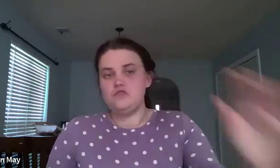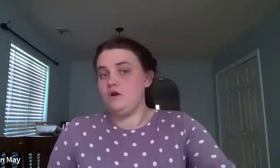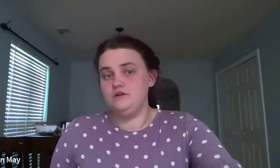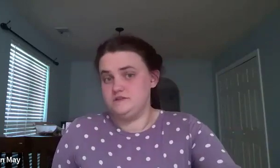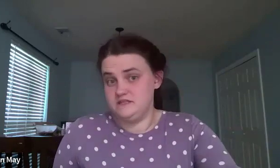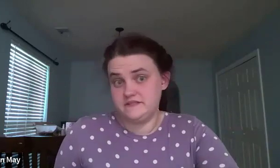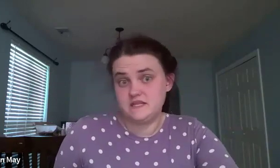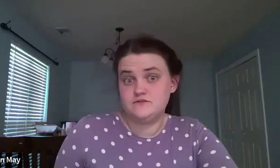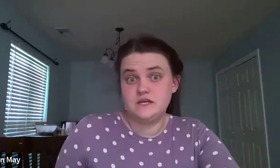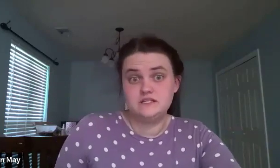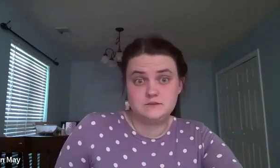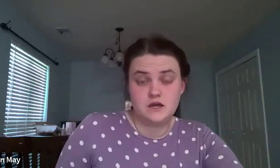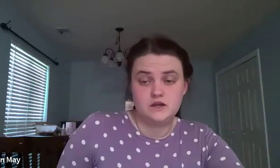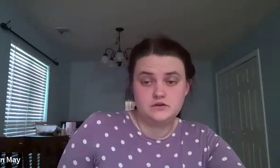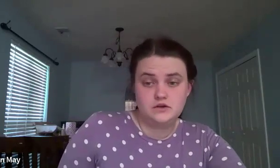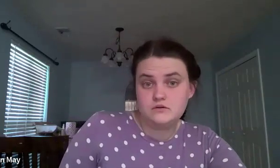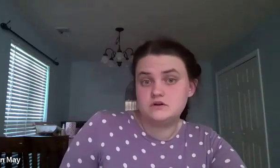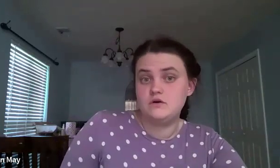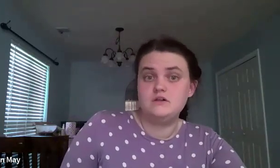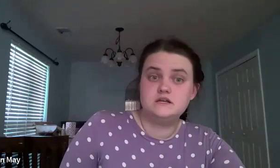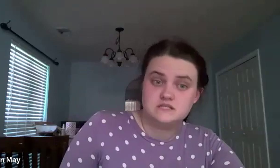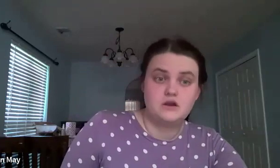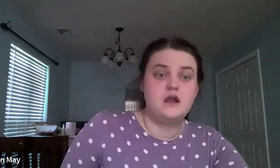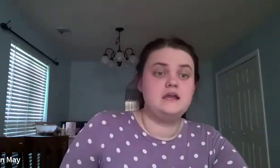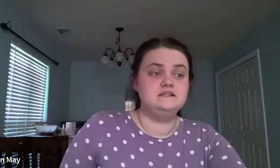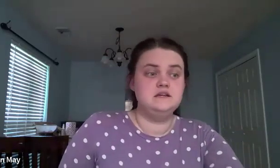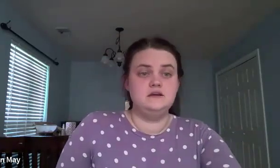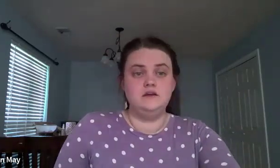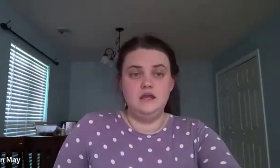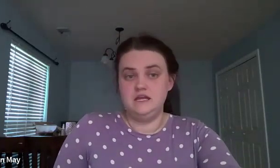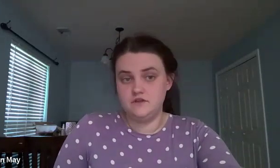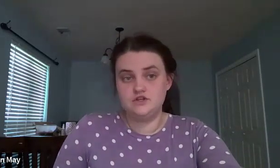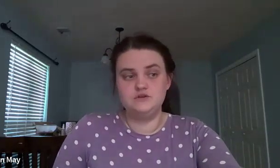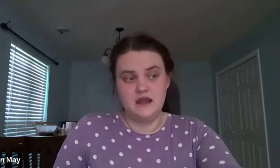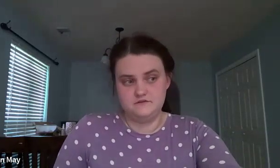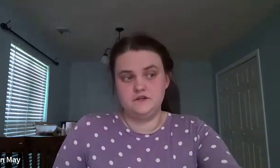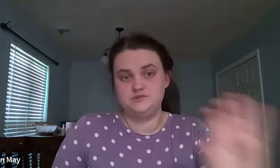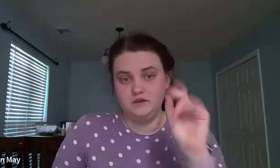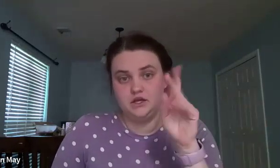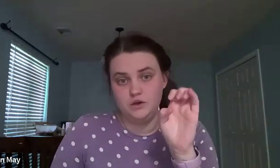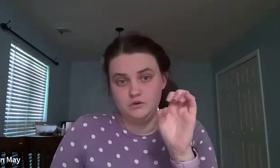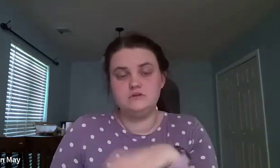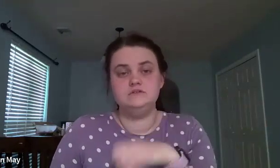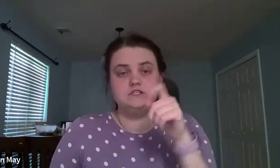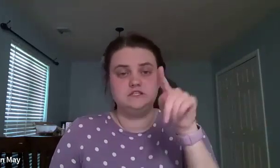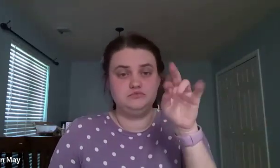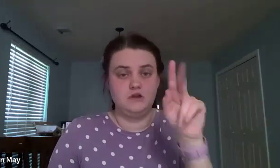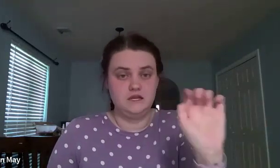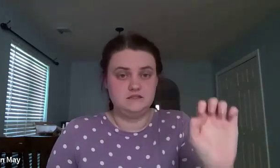There are no specific signs for like Coca-Cola, Sprite, any of those. You would have to finger spell like Coke, Sprite,